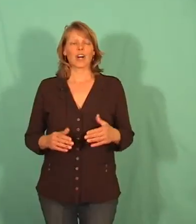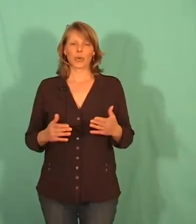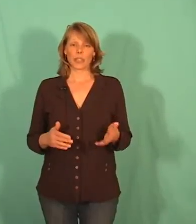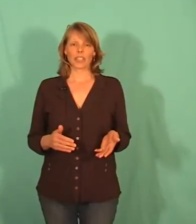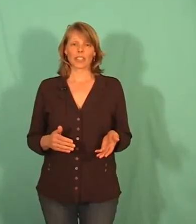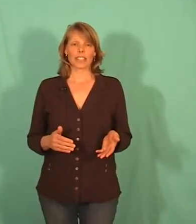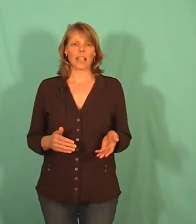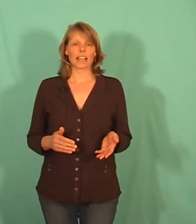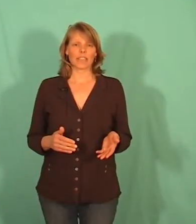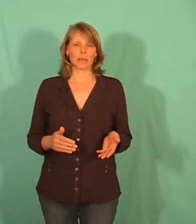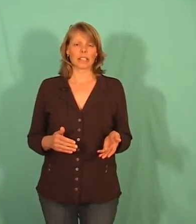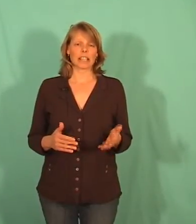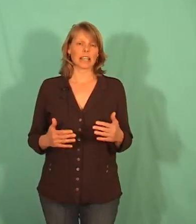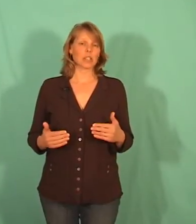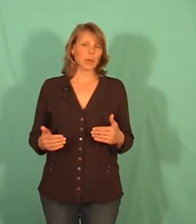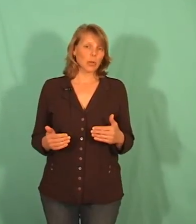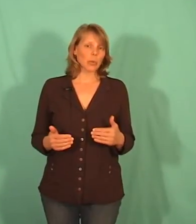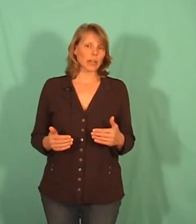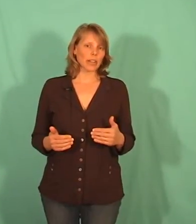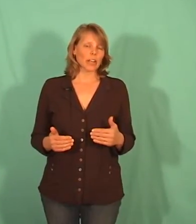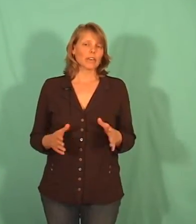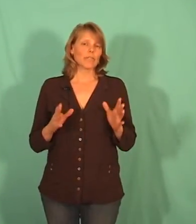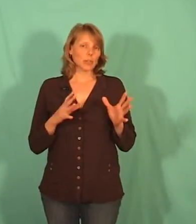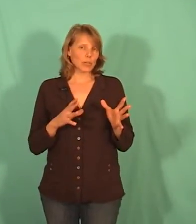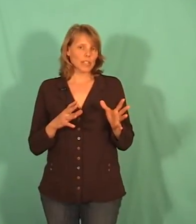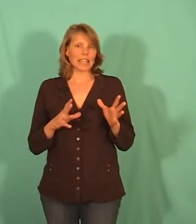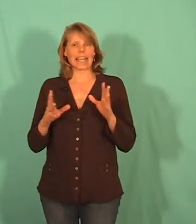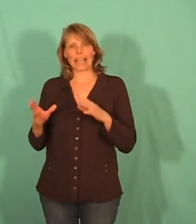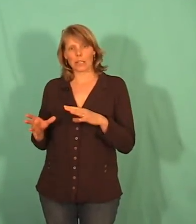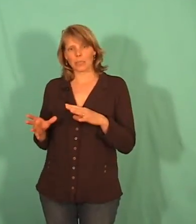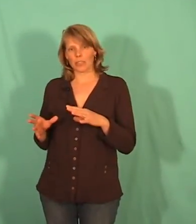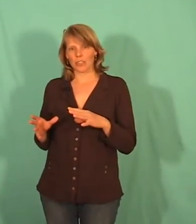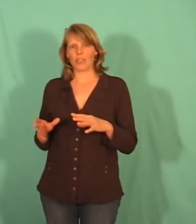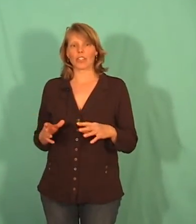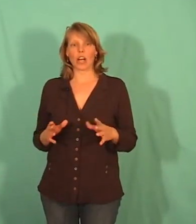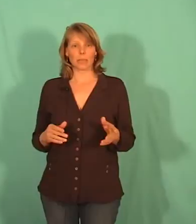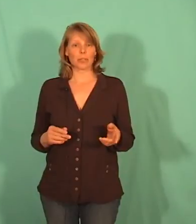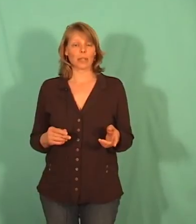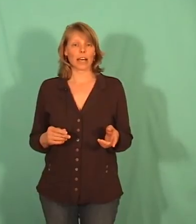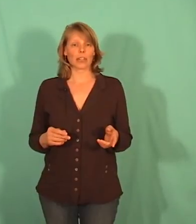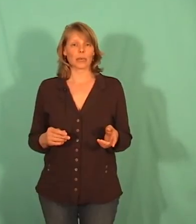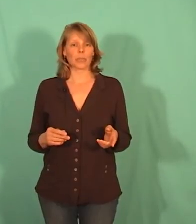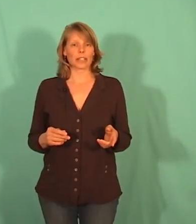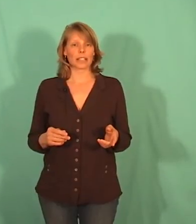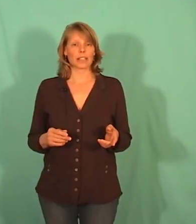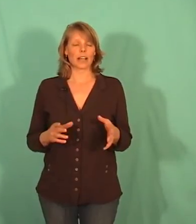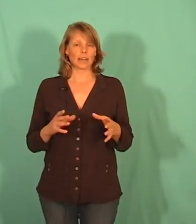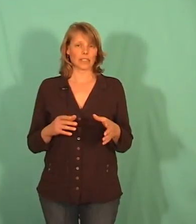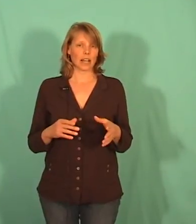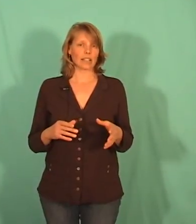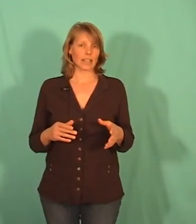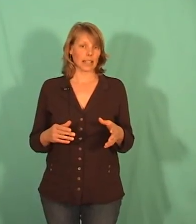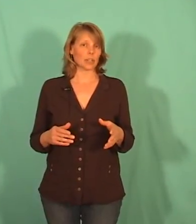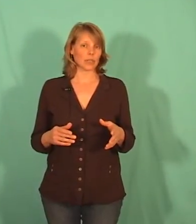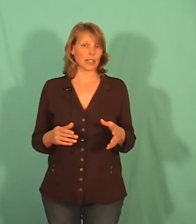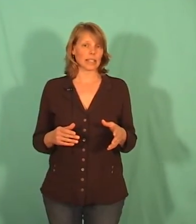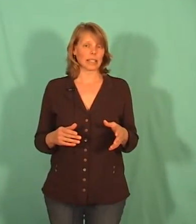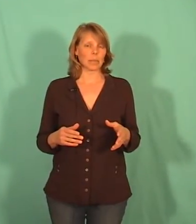According to the signing families that I spoke with, foods and animals are the top two categories of signs that they use on a daily